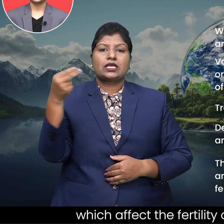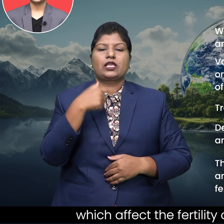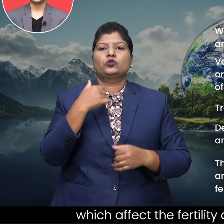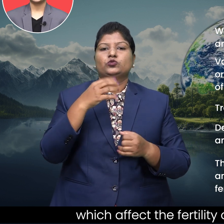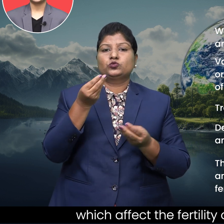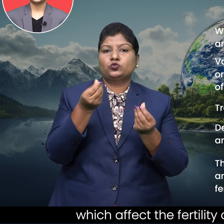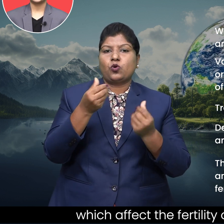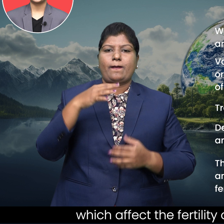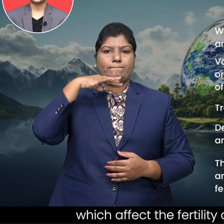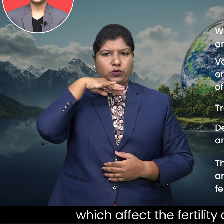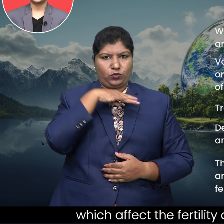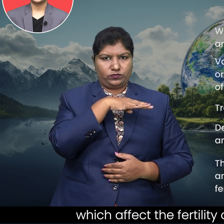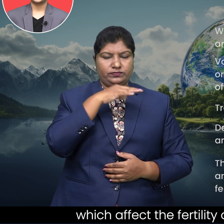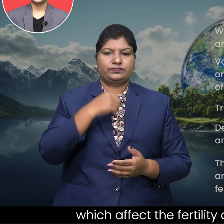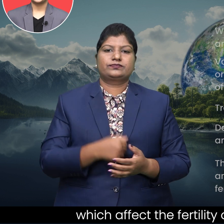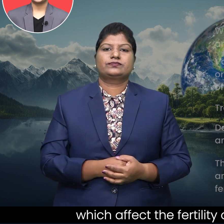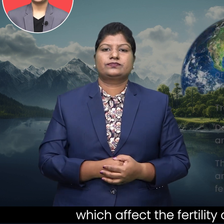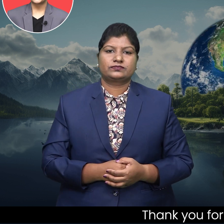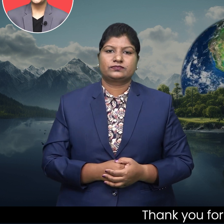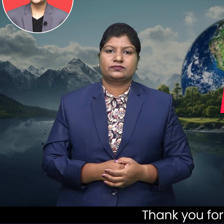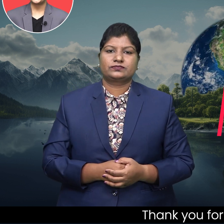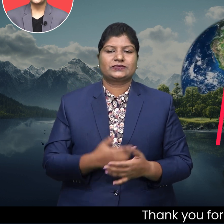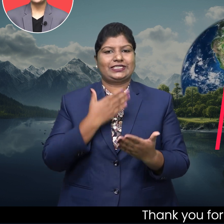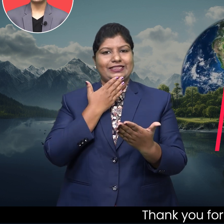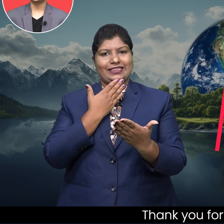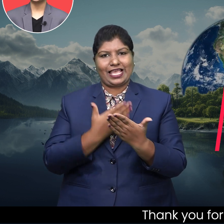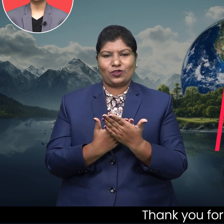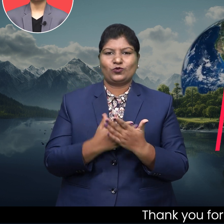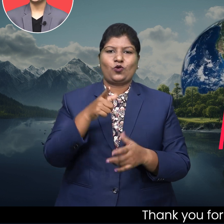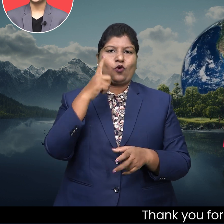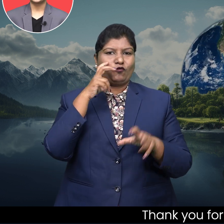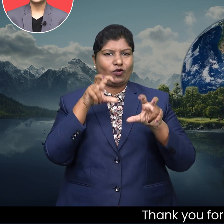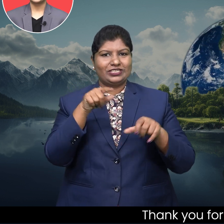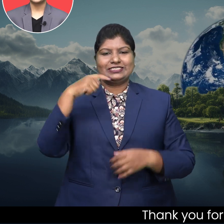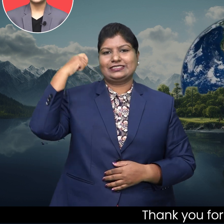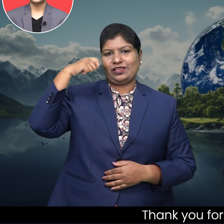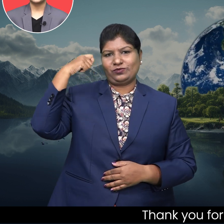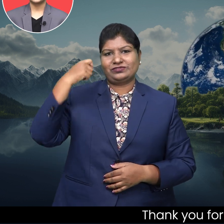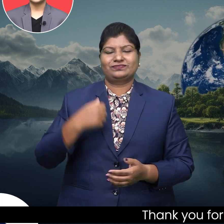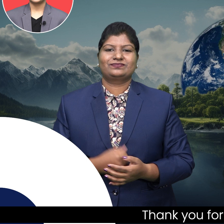Thank you for watching this video.